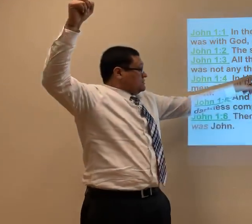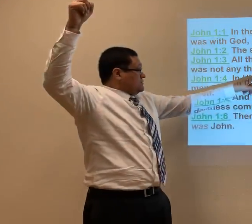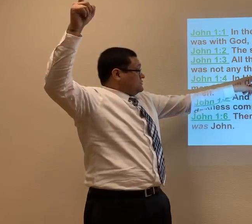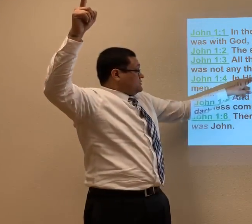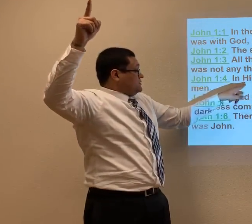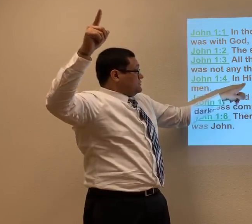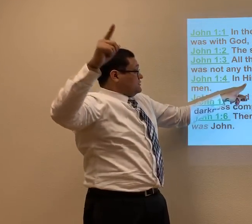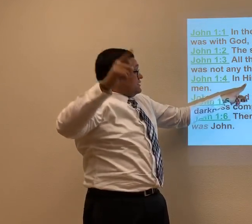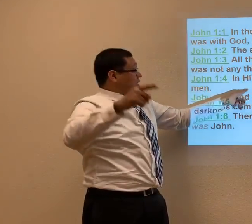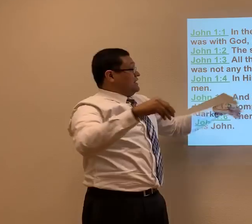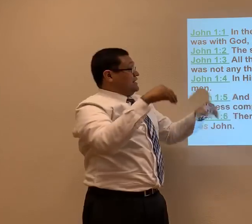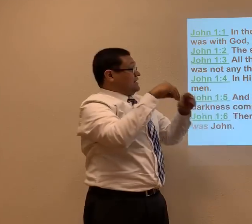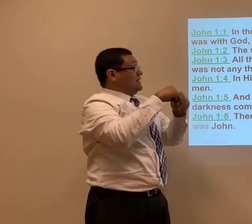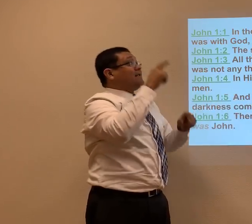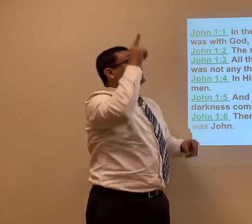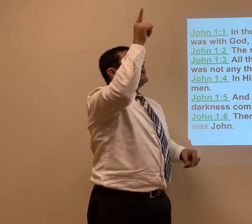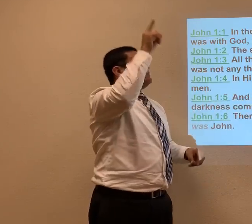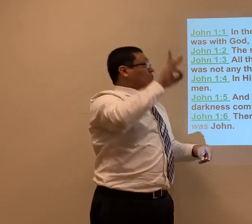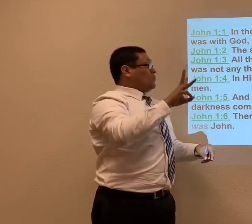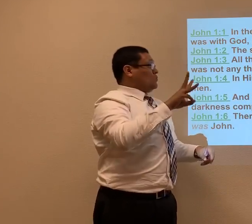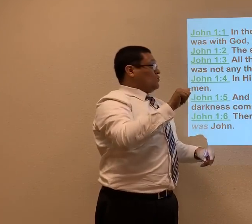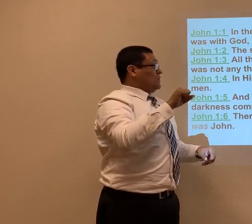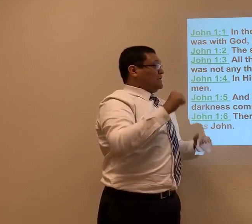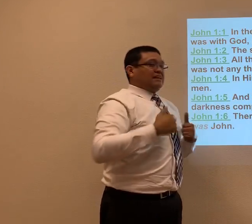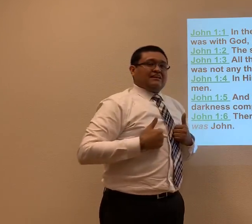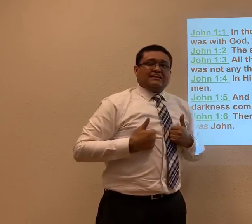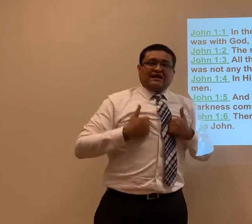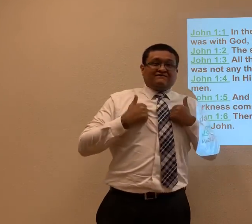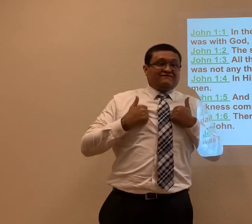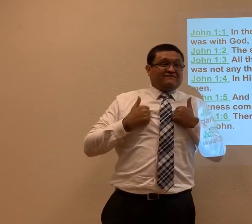made it all. In him was life.